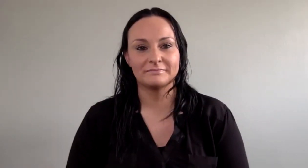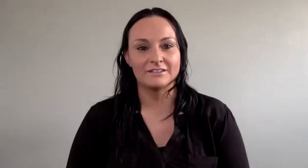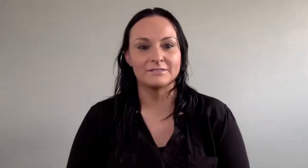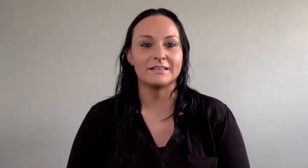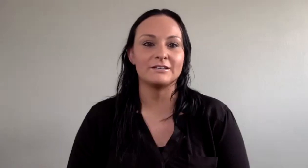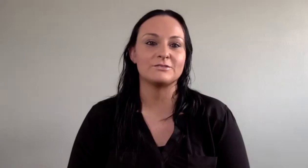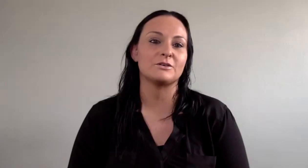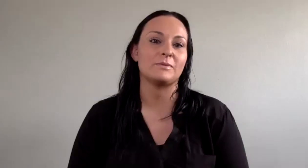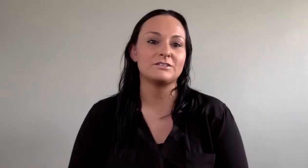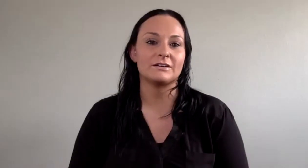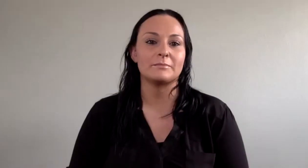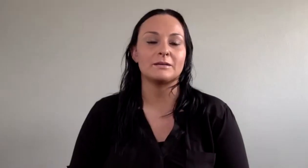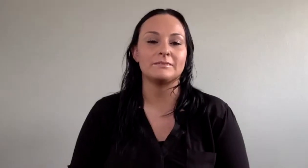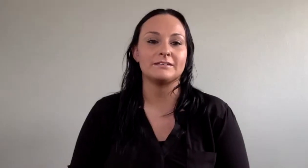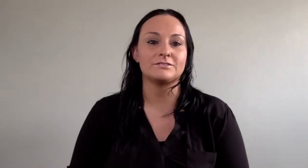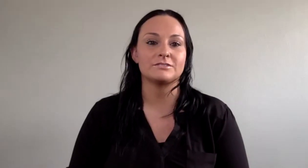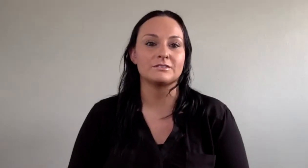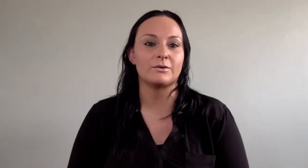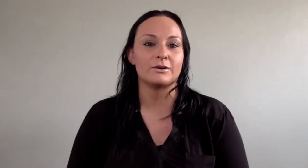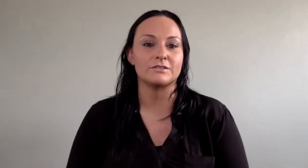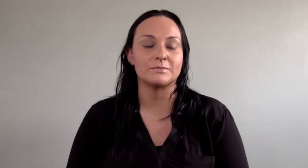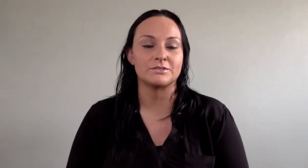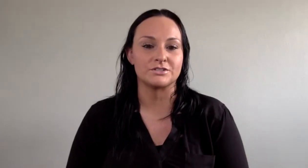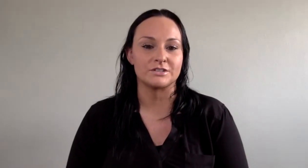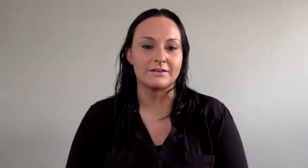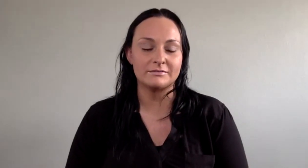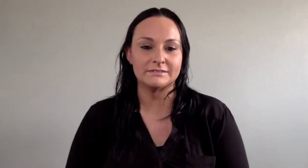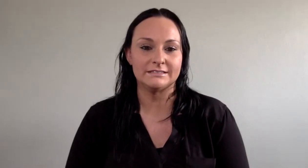Awesome, thank you so much. And I'm going to be going over to Patricia now.